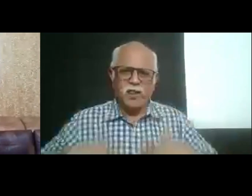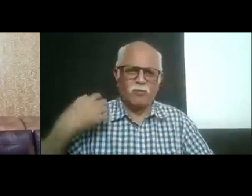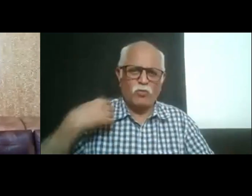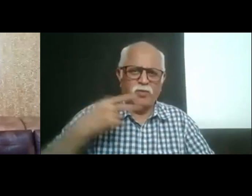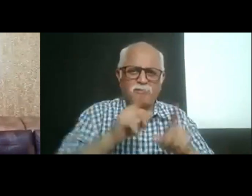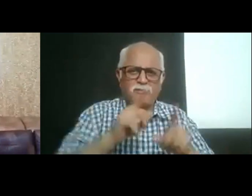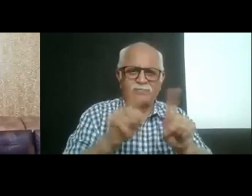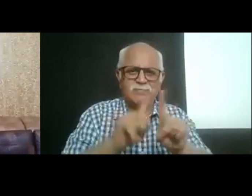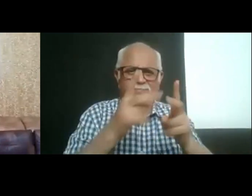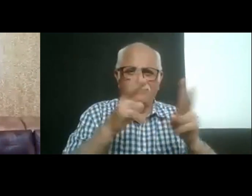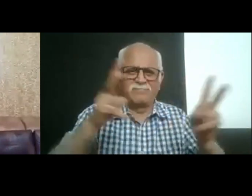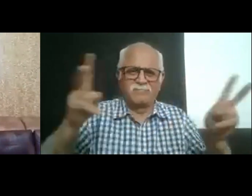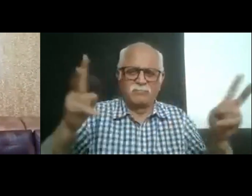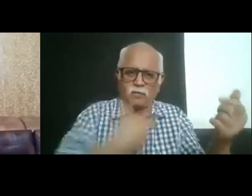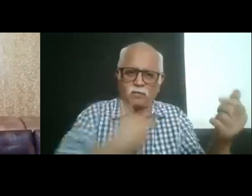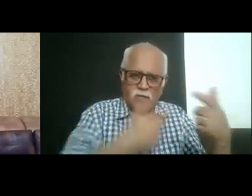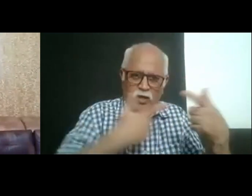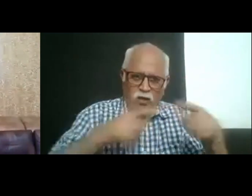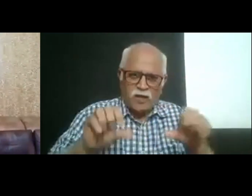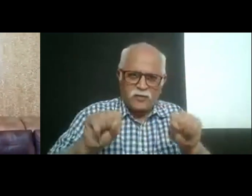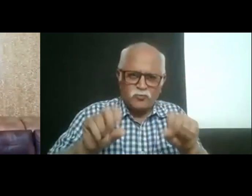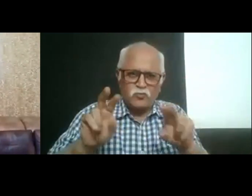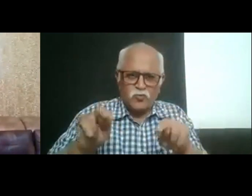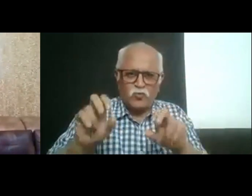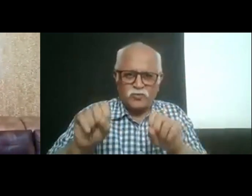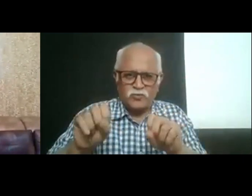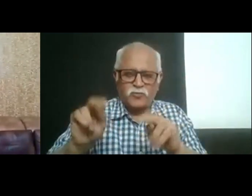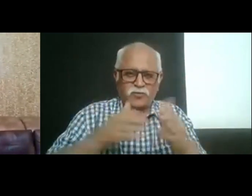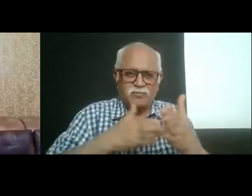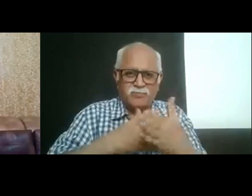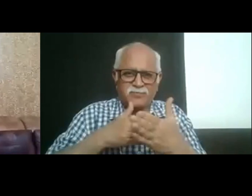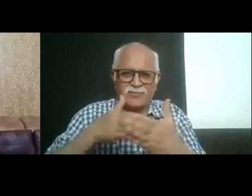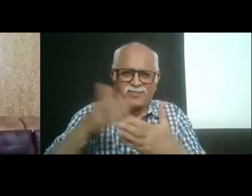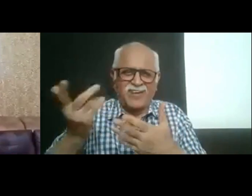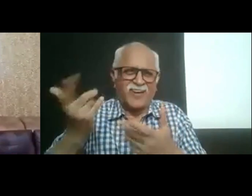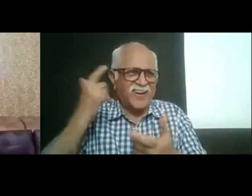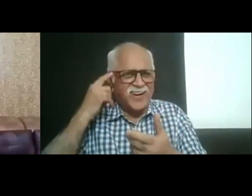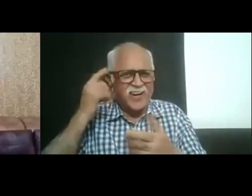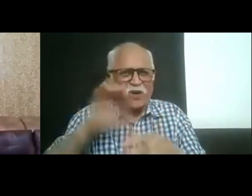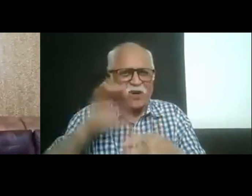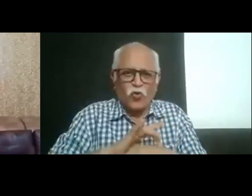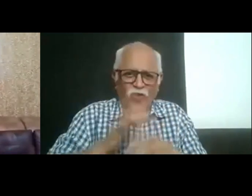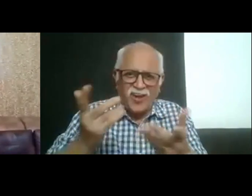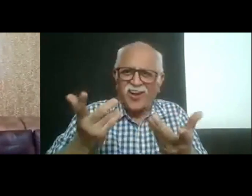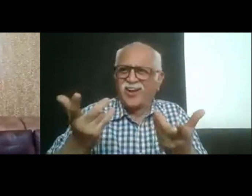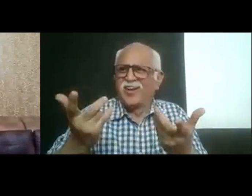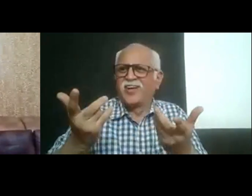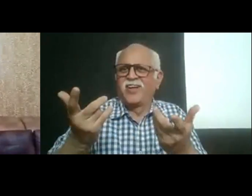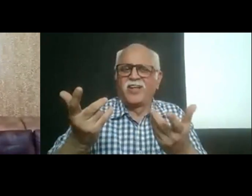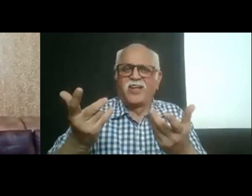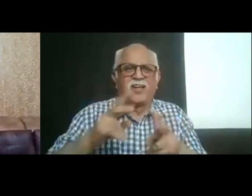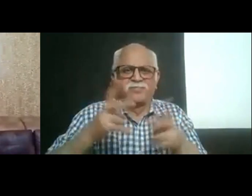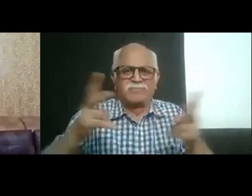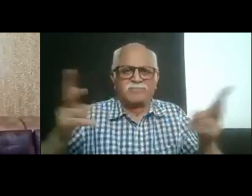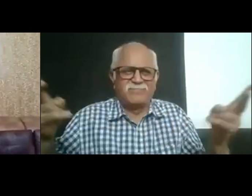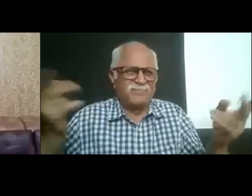people who reached out and they had different health problems, right? So they had questions around getting the vaccination or not getting it done. Should